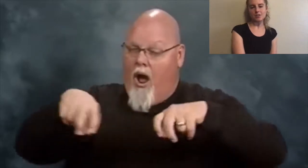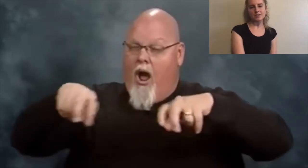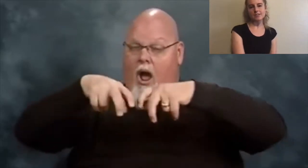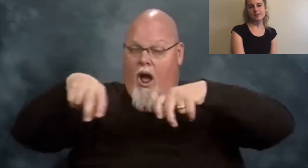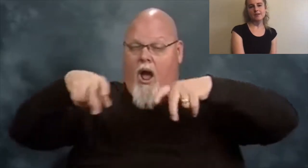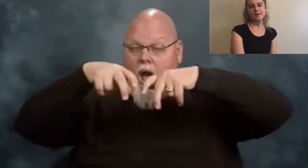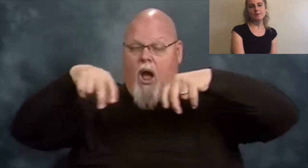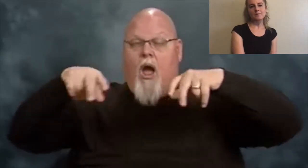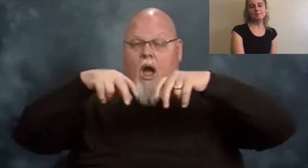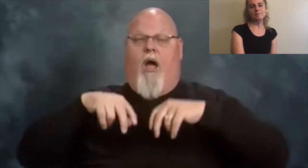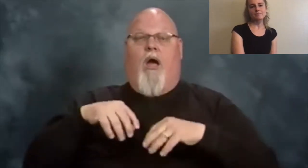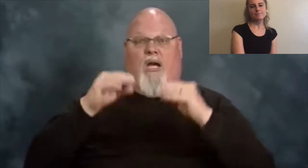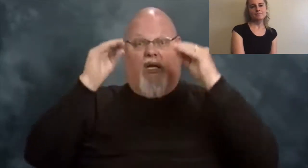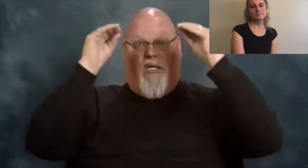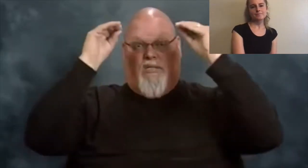students.